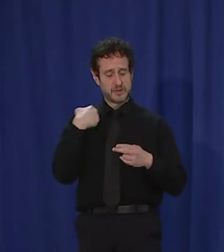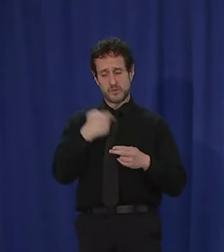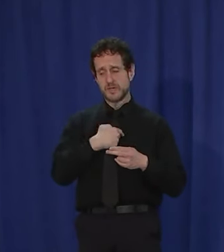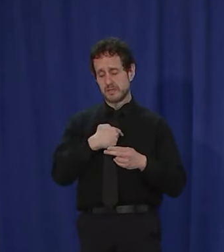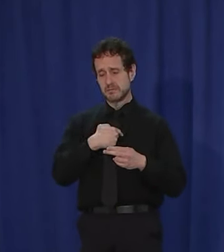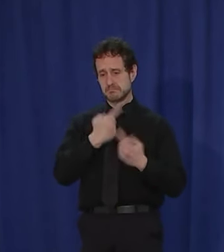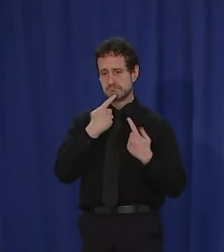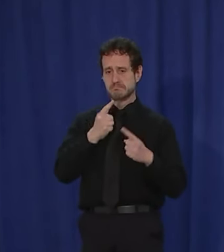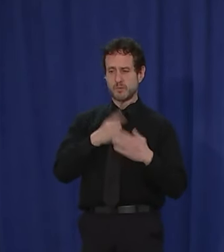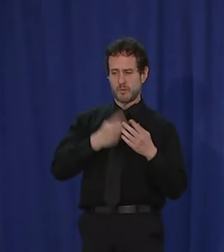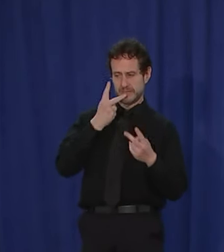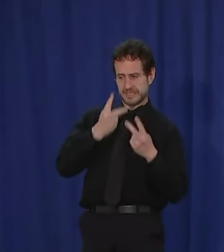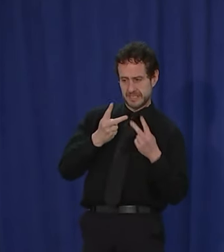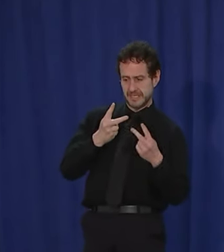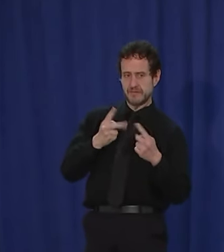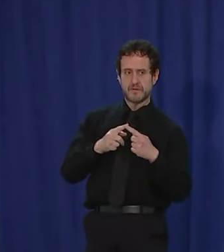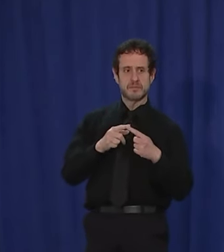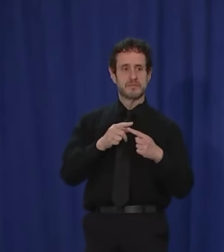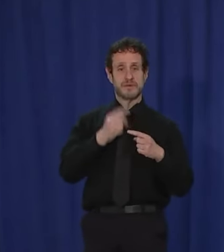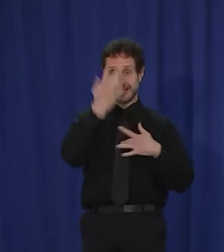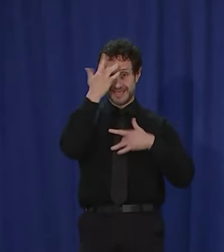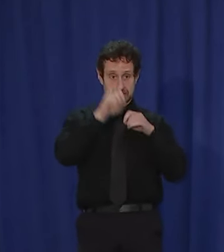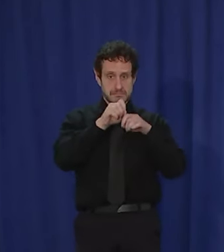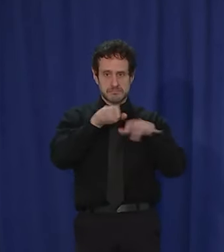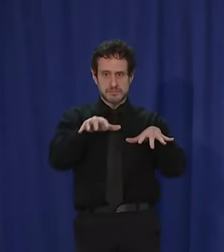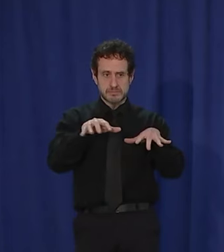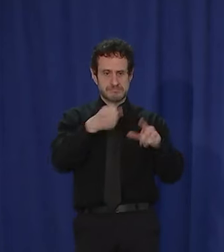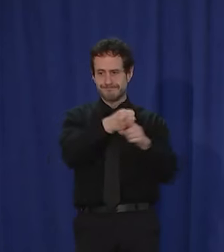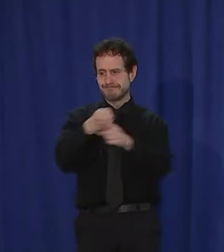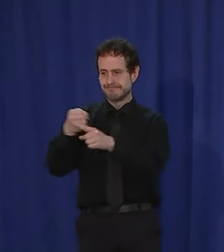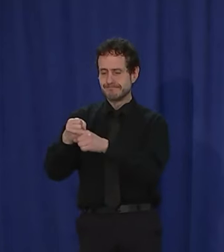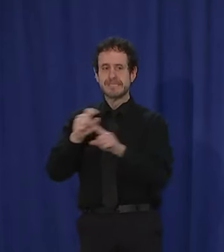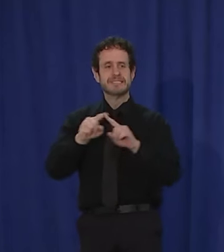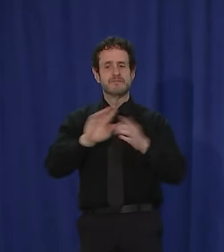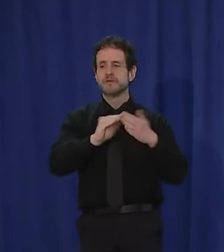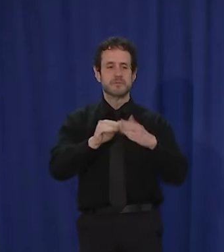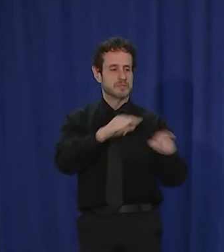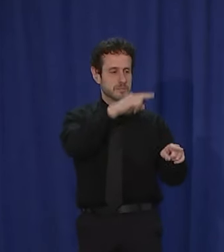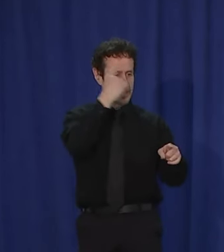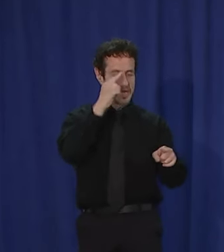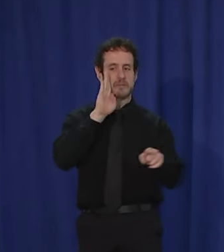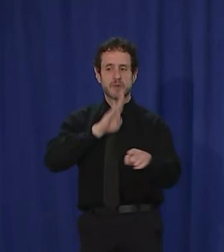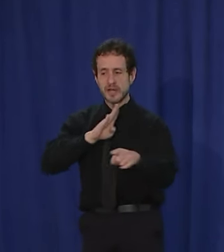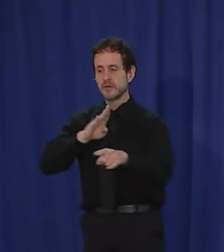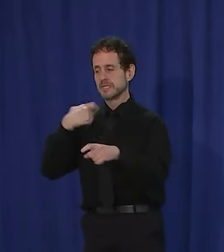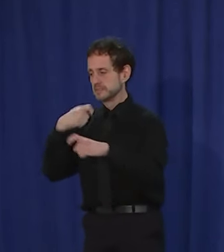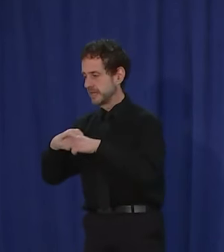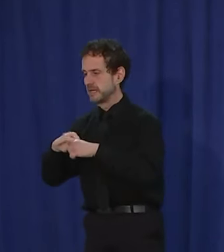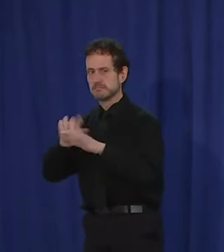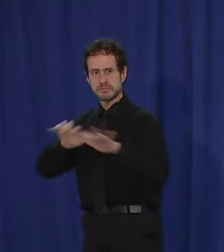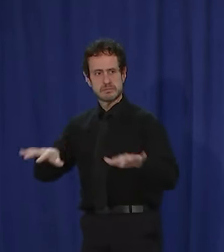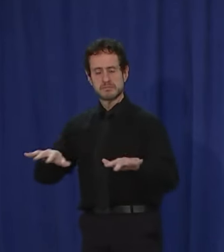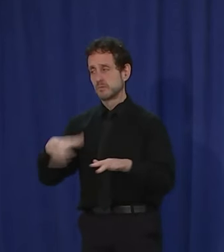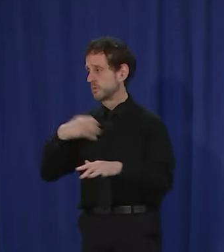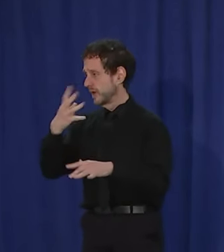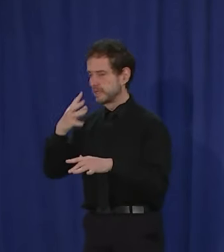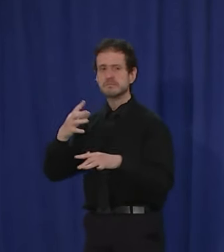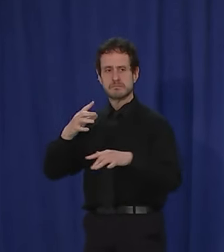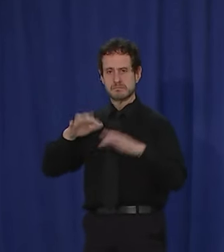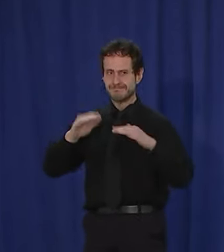seeing in the demographic information, we've got to continue to expand our outreach to our immigrant and